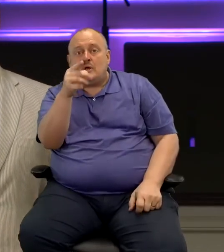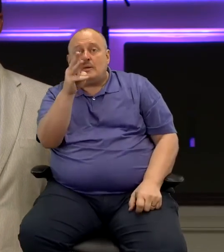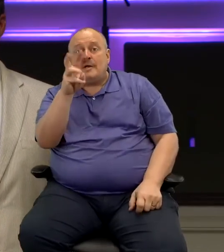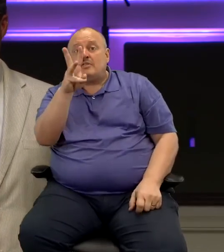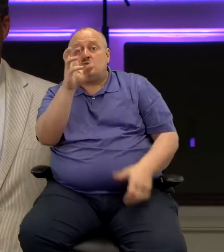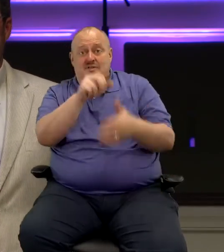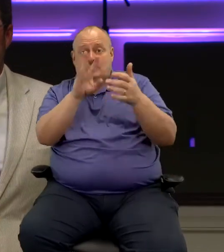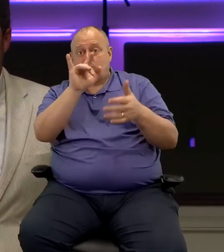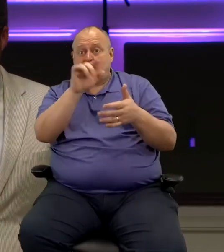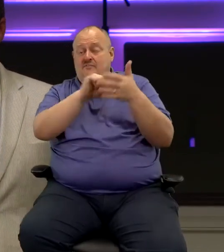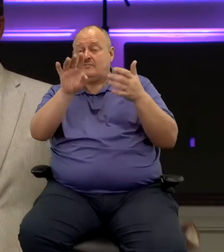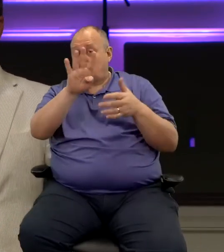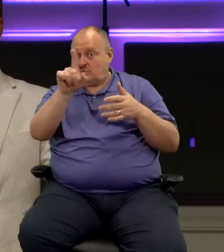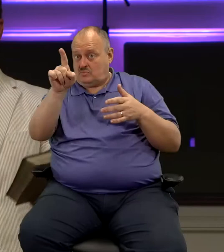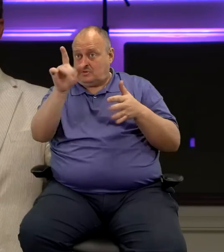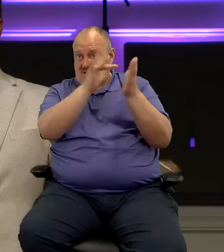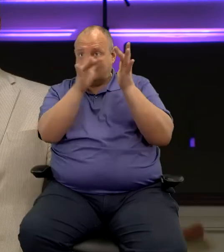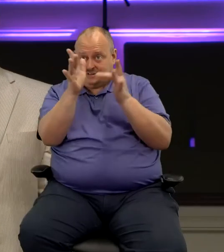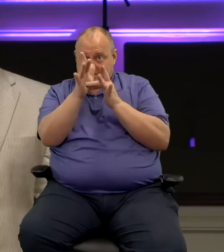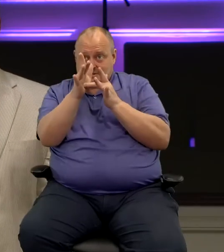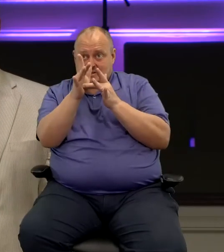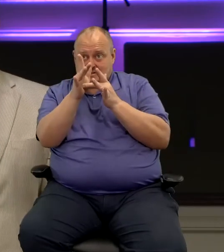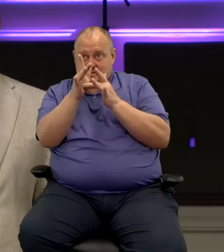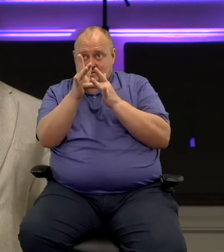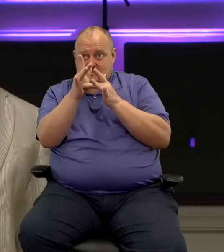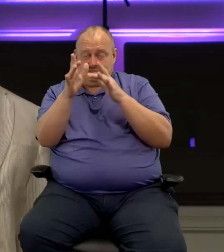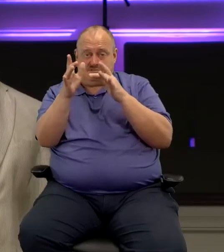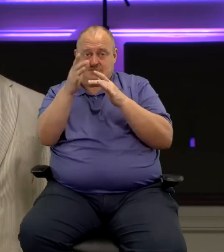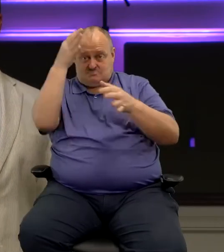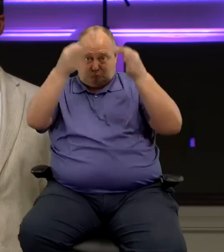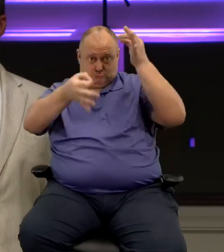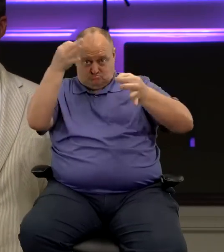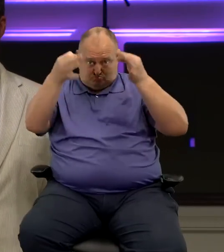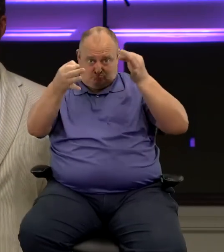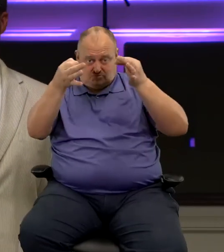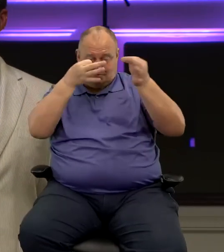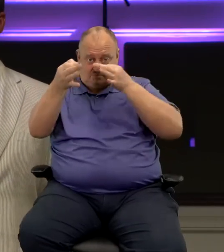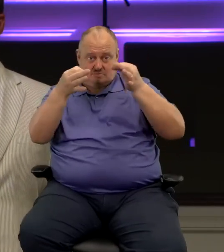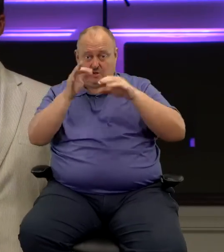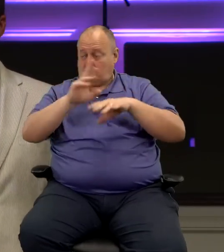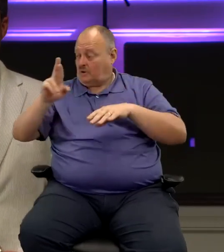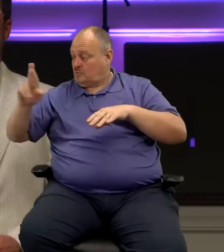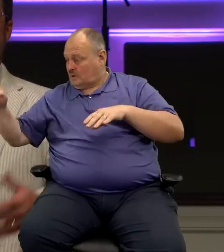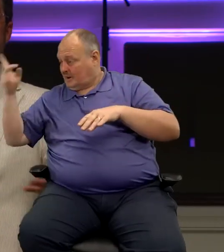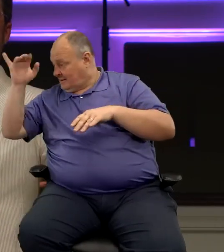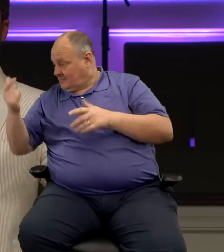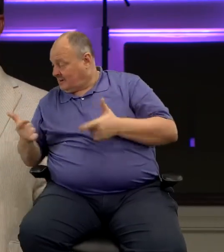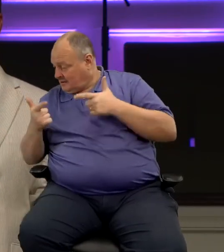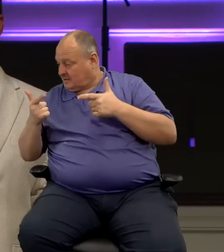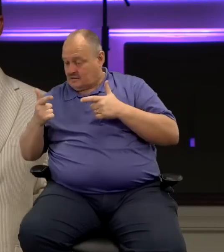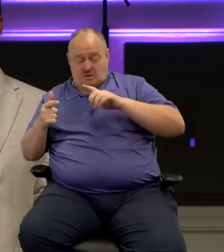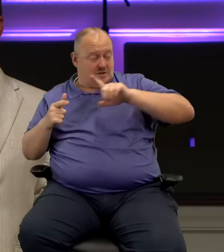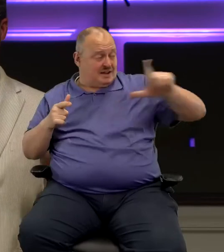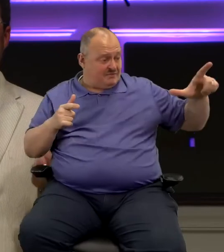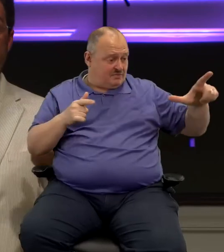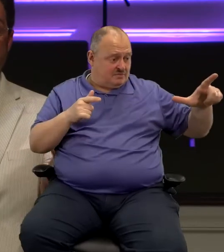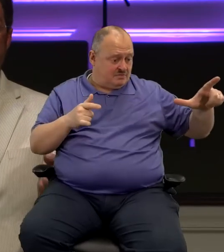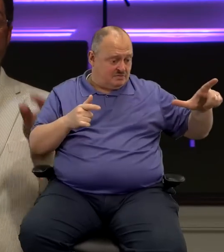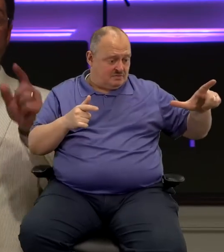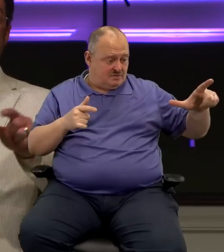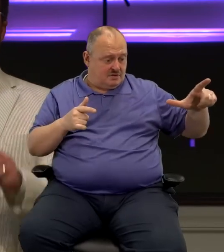25, verse 41, when Jesus is instituting this great judgment, he says, to those on my right hand, everlasting life, to those on my left,